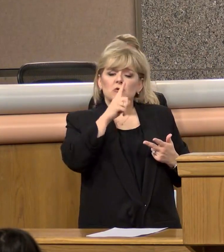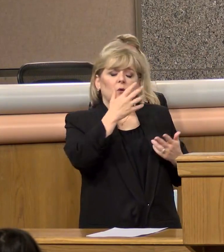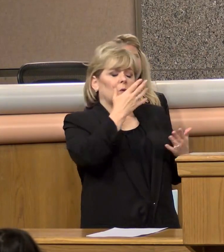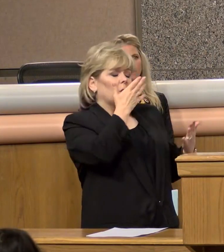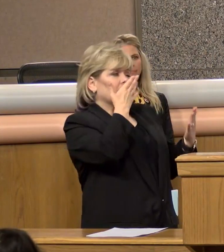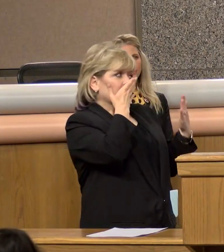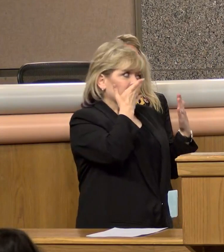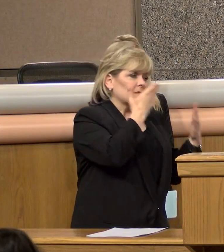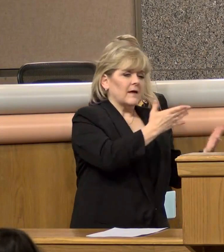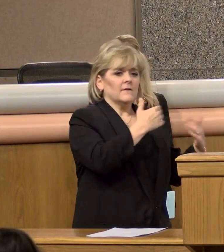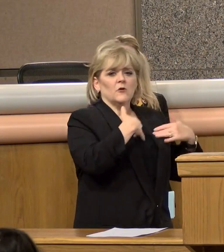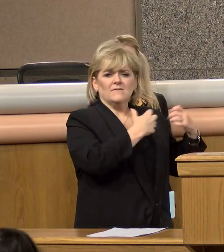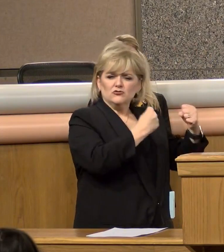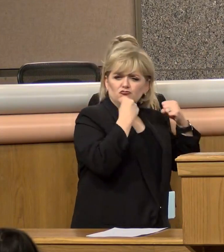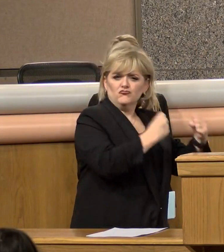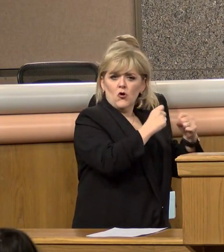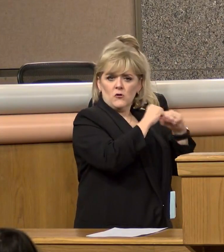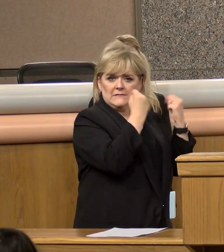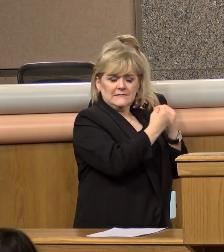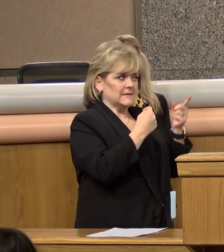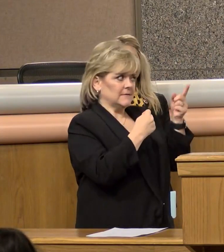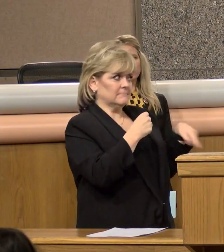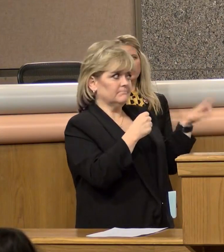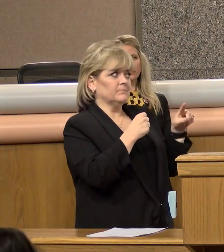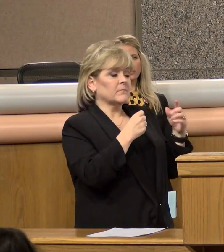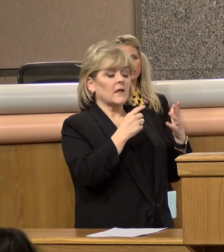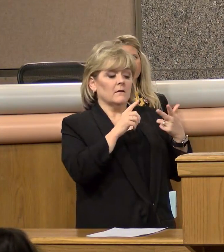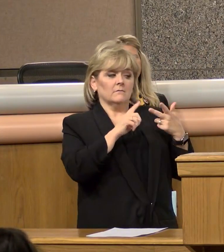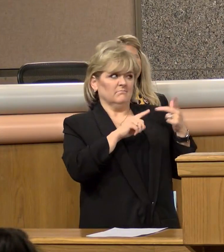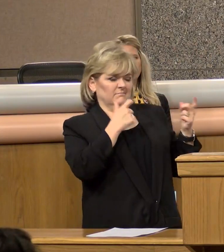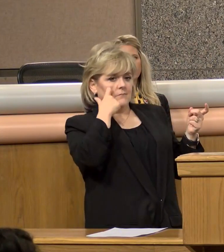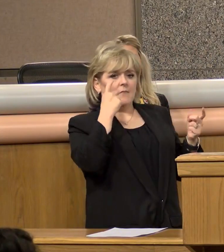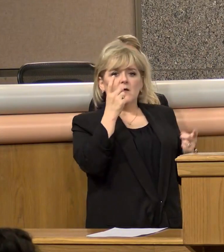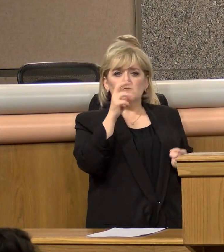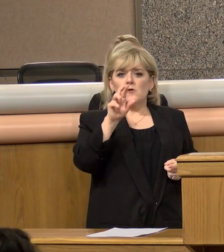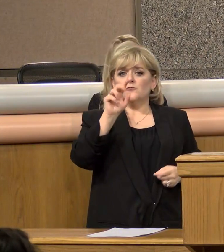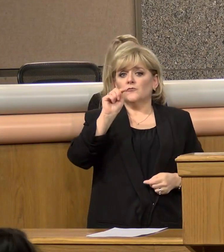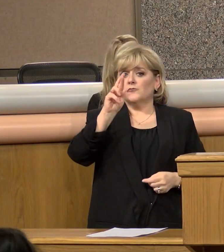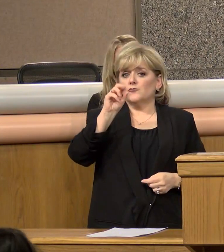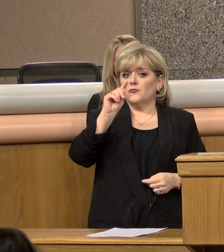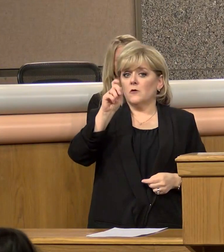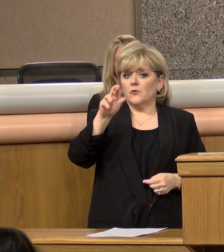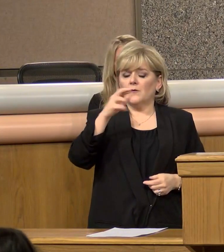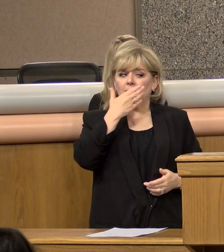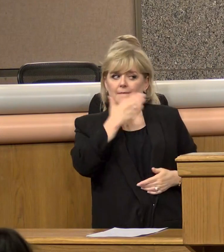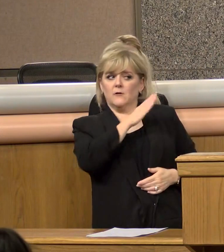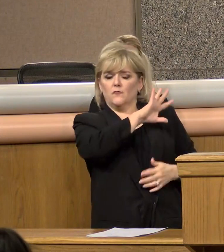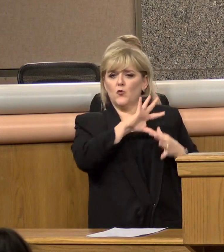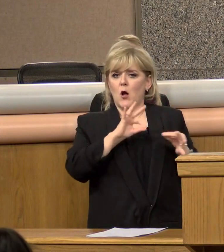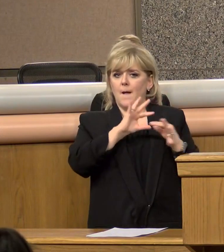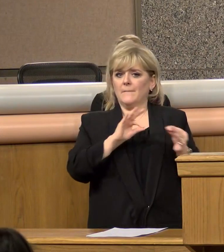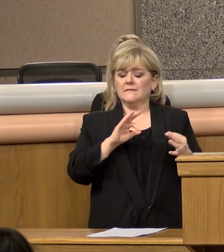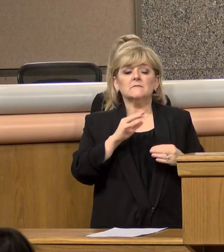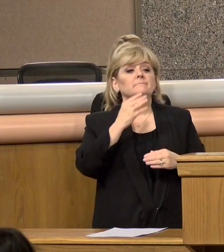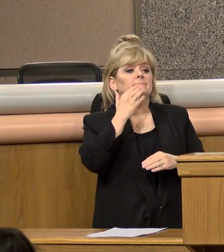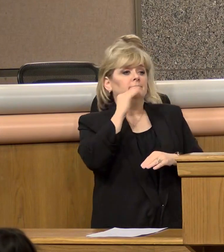a team of people and Dr. Trotter I'm very thankful for your comments today. So good evening.